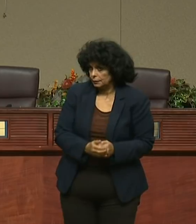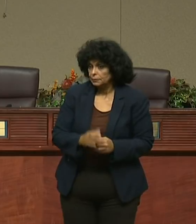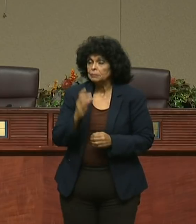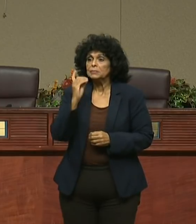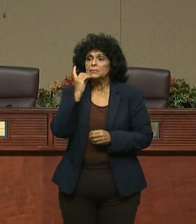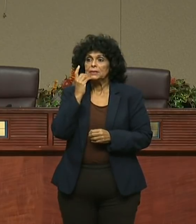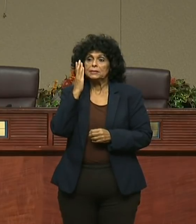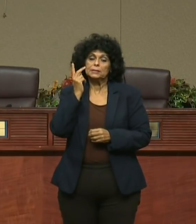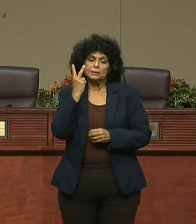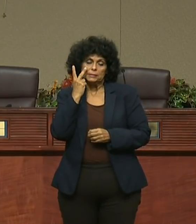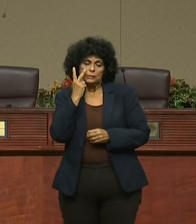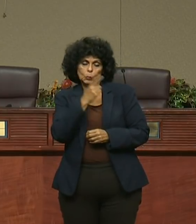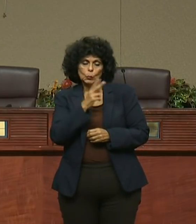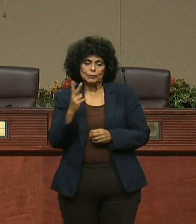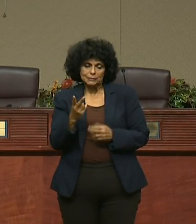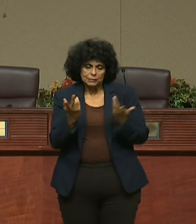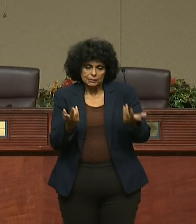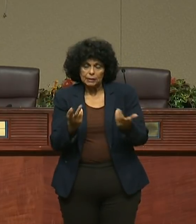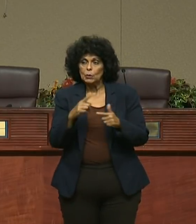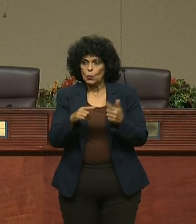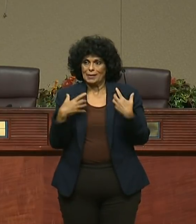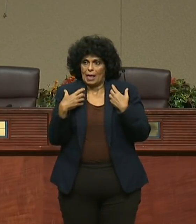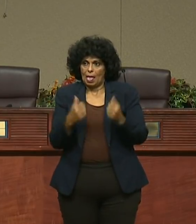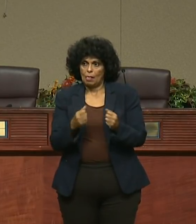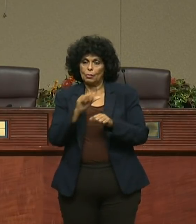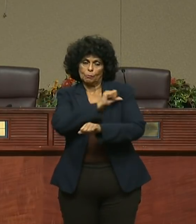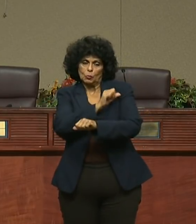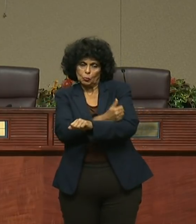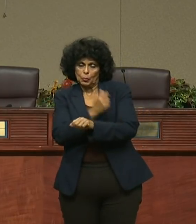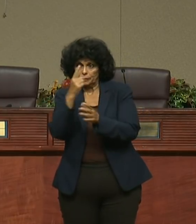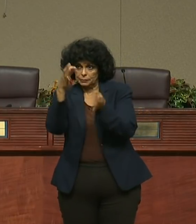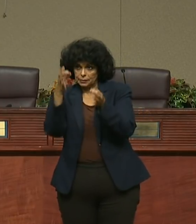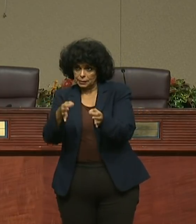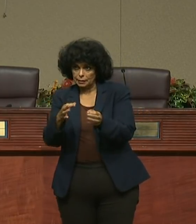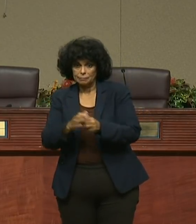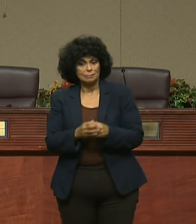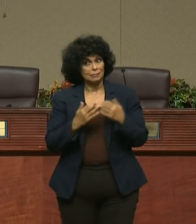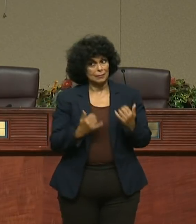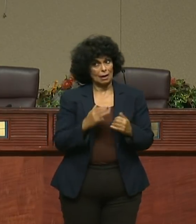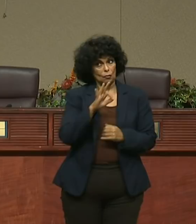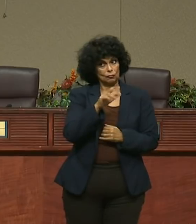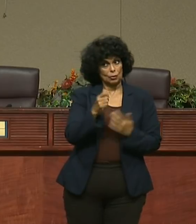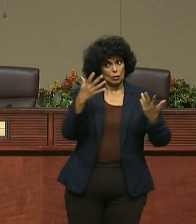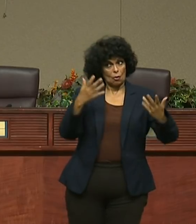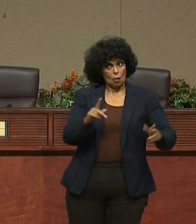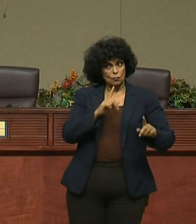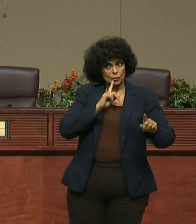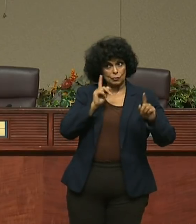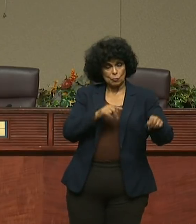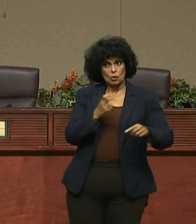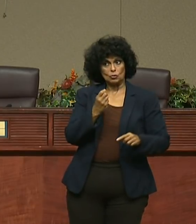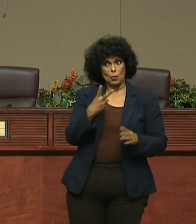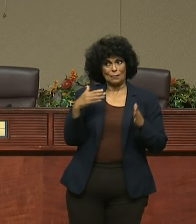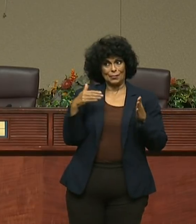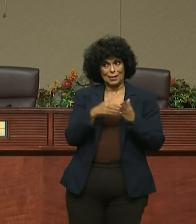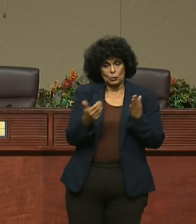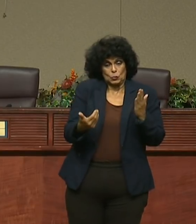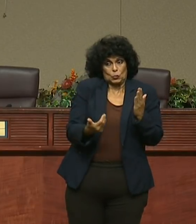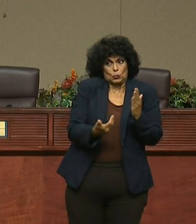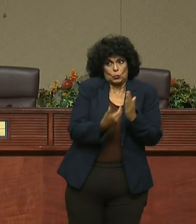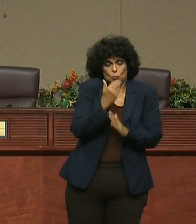the directions of governments and health authorities. Given that Florida reported 12,000 plus new cases today, will Orange County